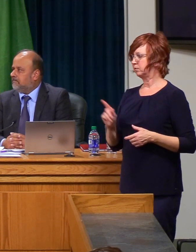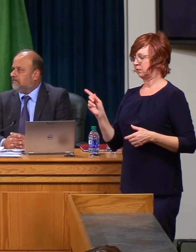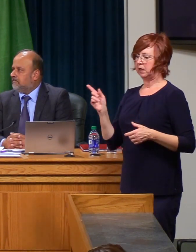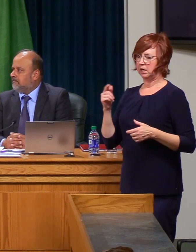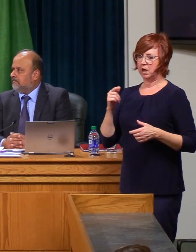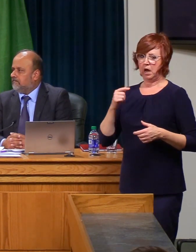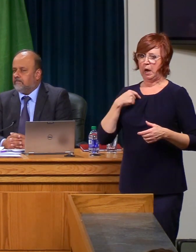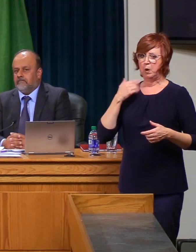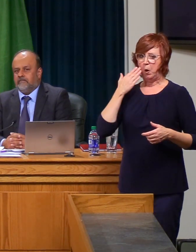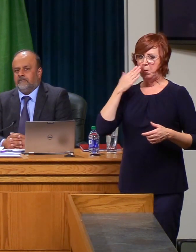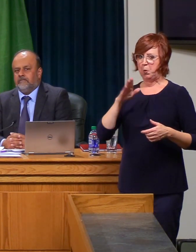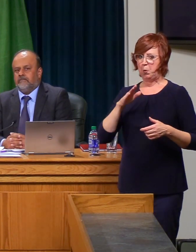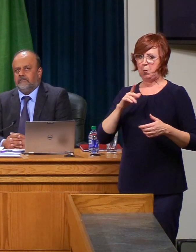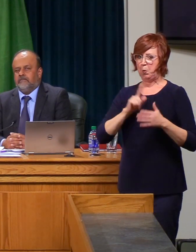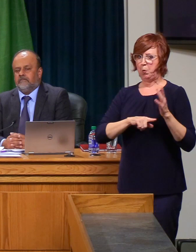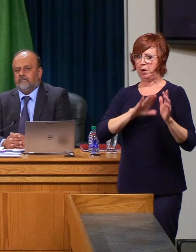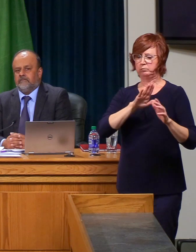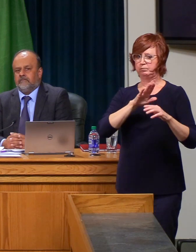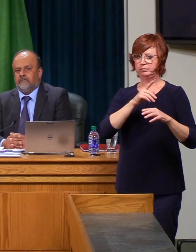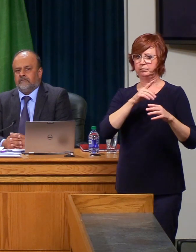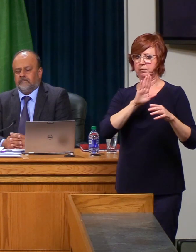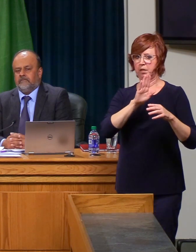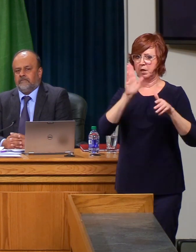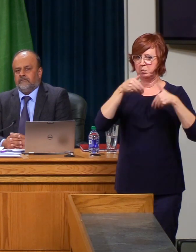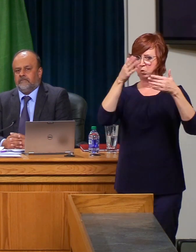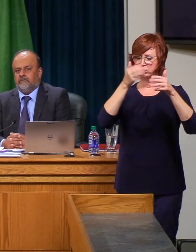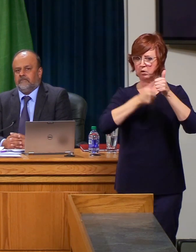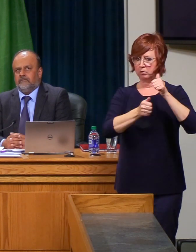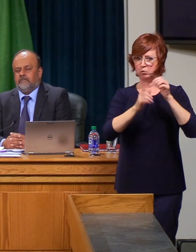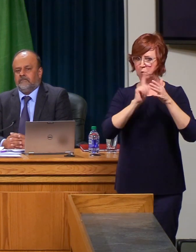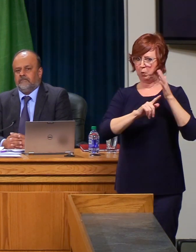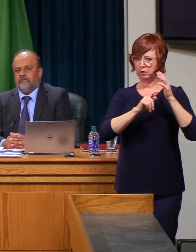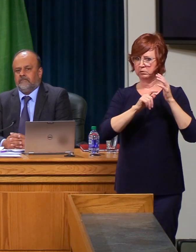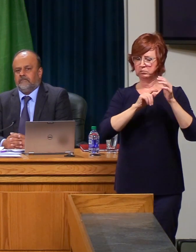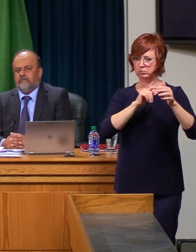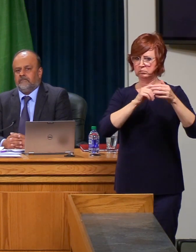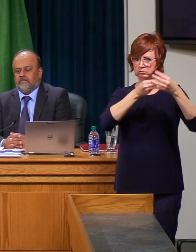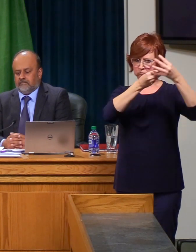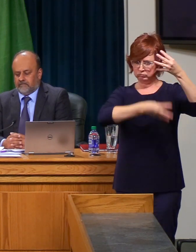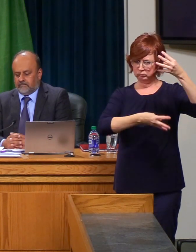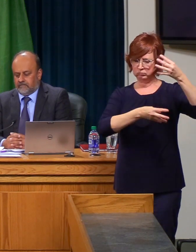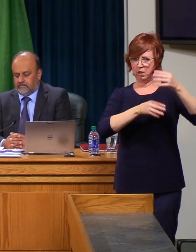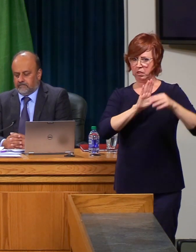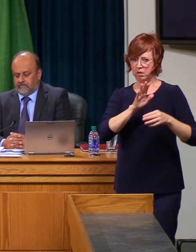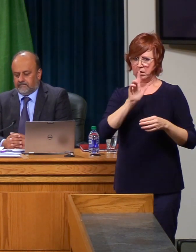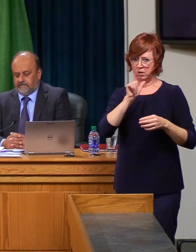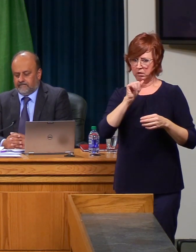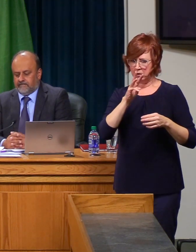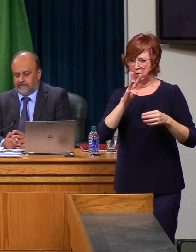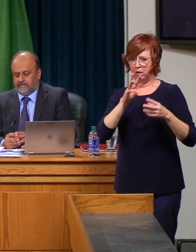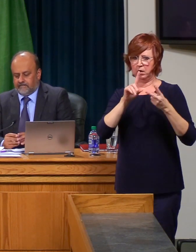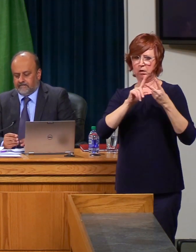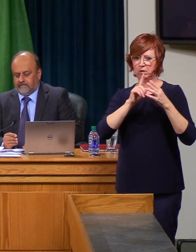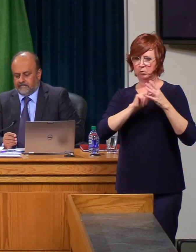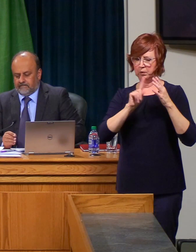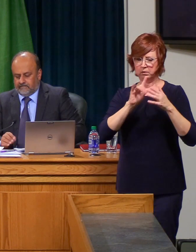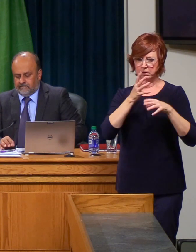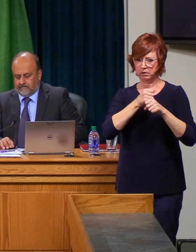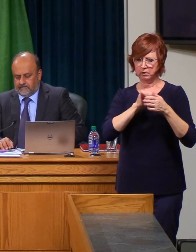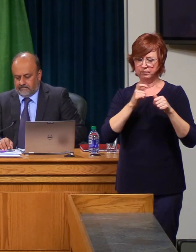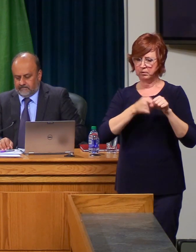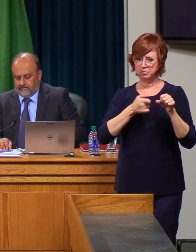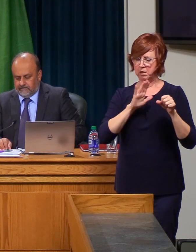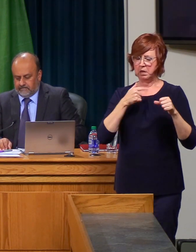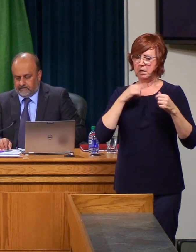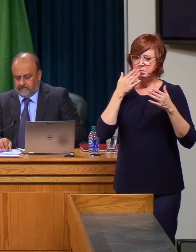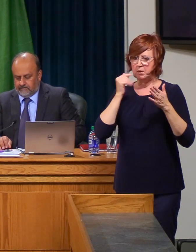need to, I don't know what authority they've passed their motions under, or whether they've been approved, and I just don't know what authority they've passed their motions under. So we have